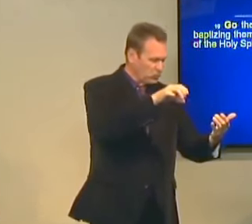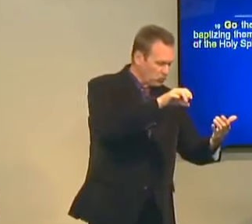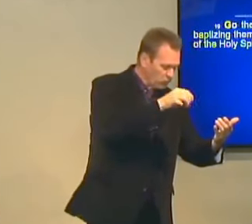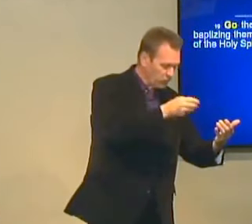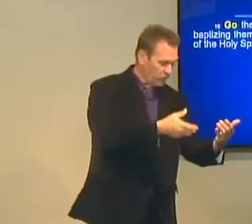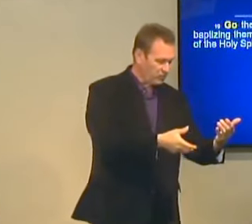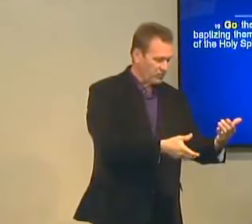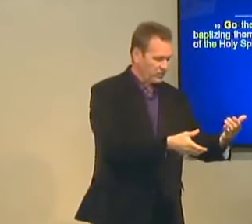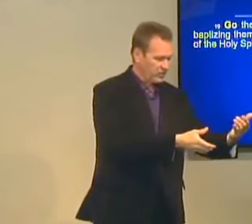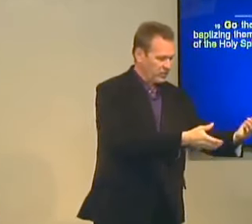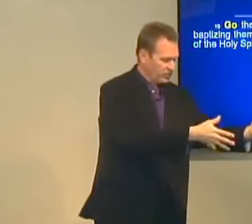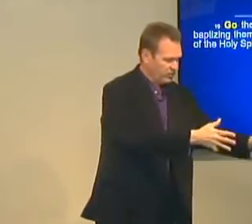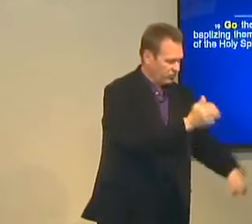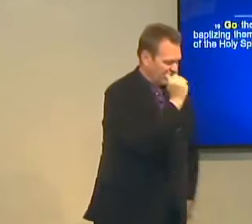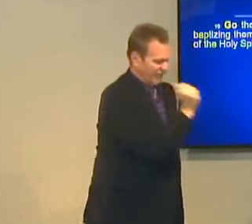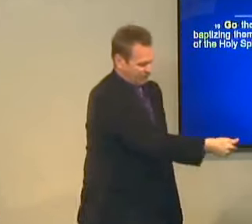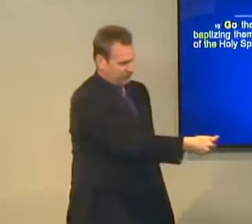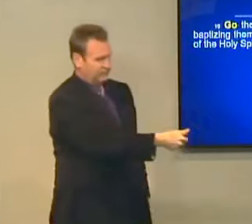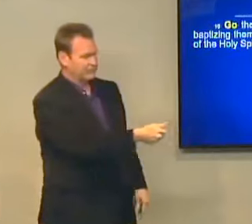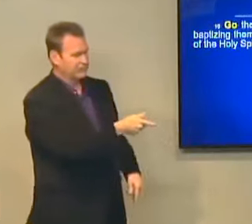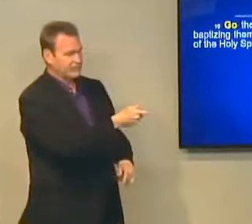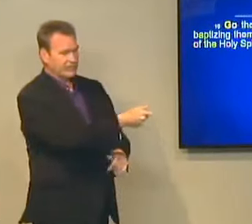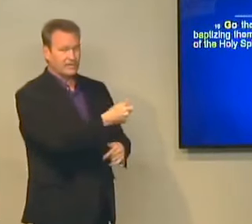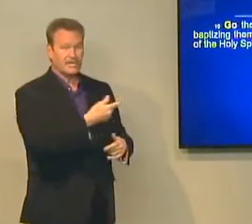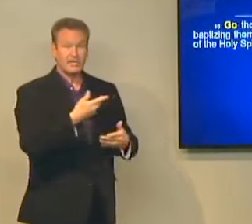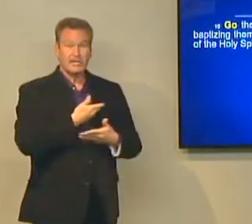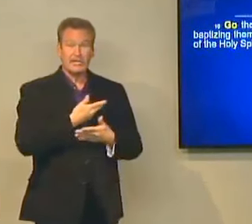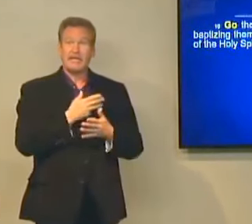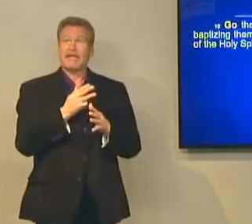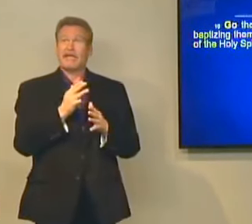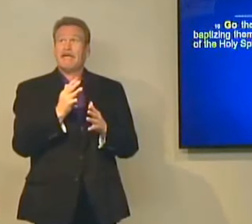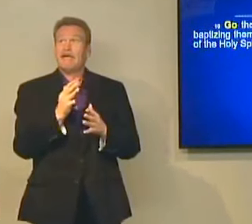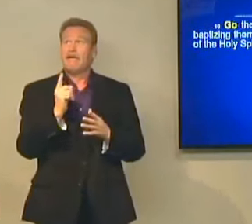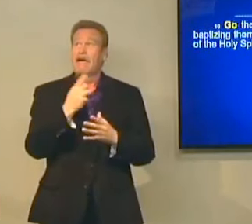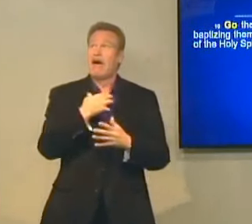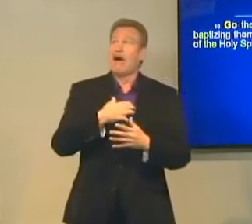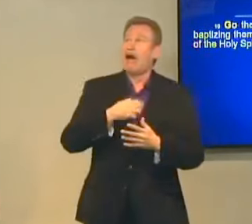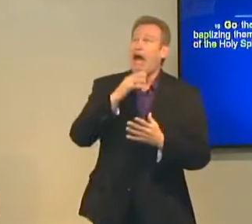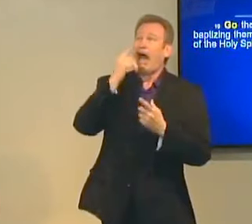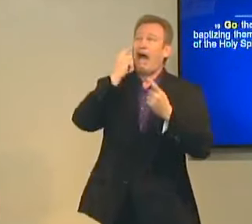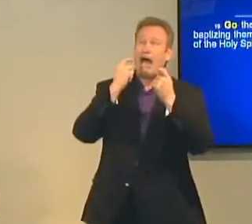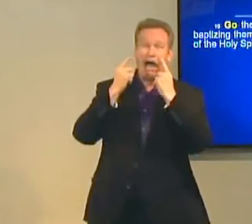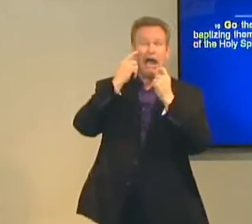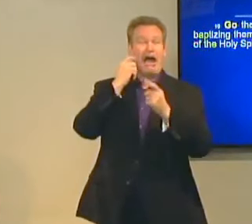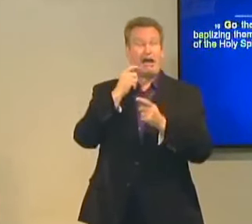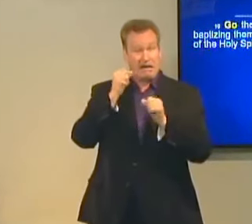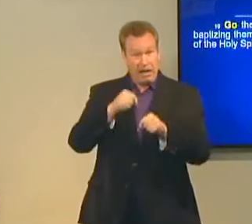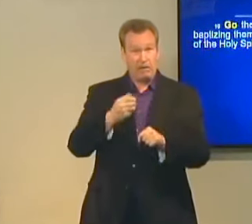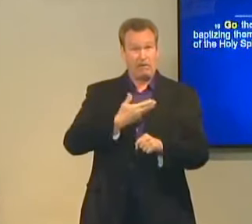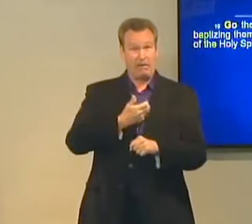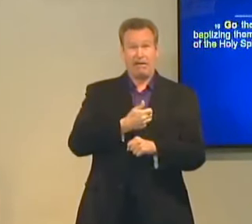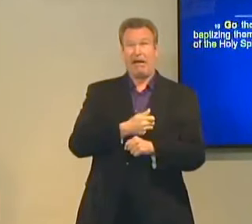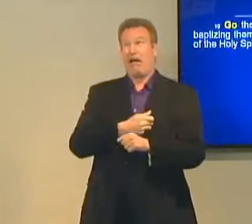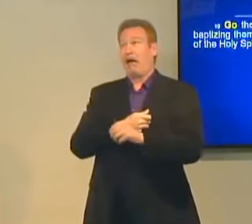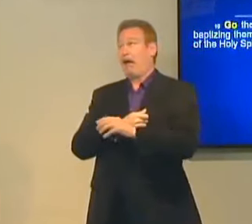give the baby milk and then you just leave it oh it's going to feed itself it's a newborn baby right no the baby's going to scream and cry it